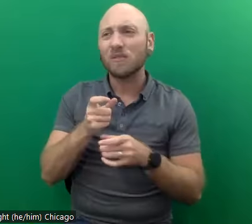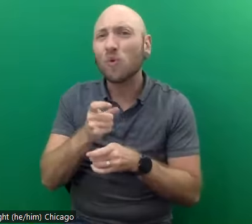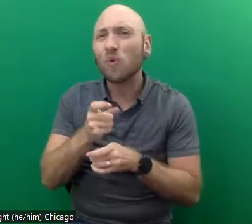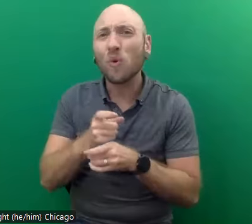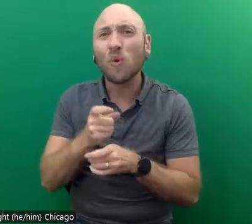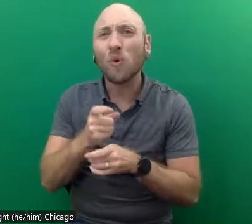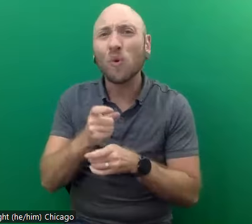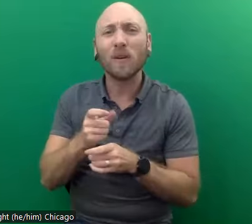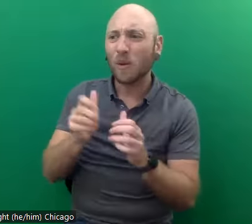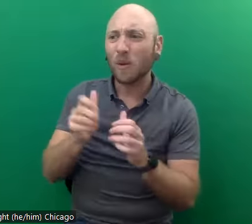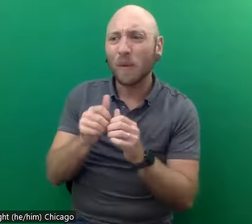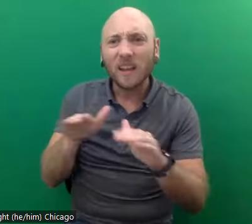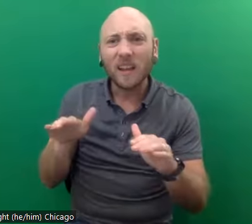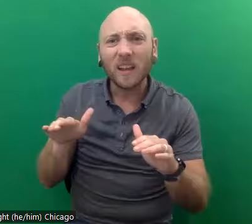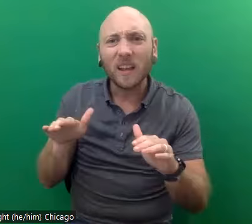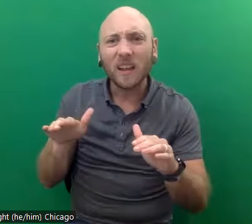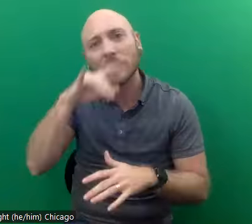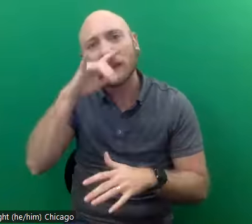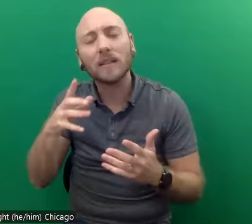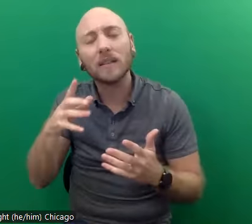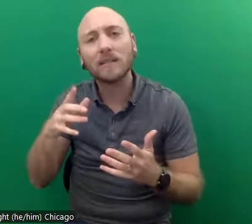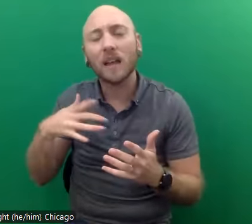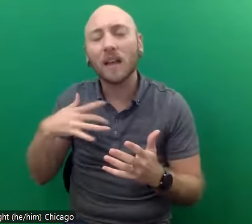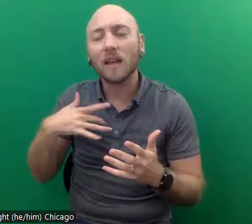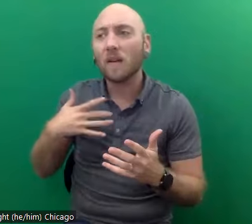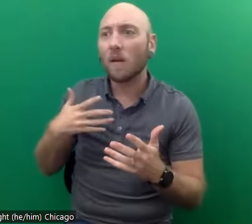kids, and I started to feel a part of in that group.